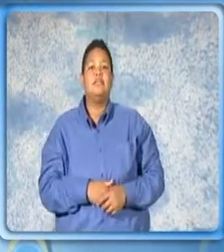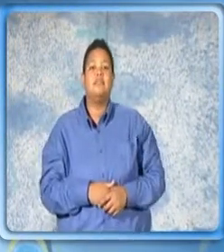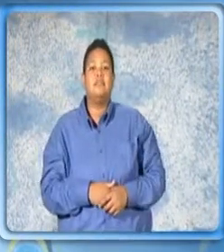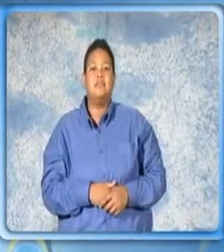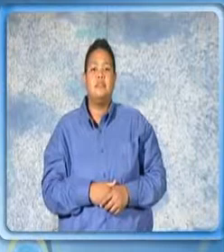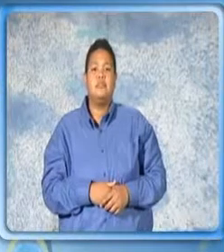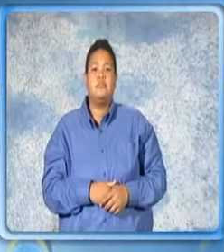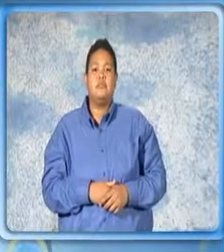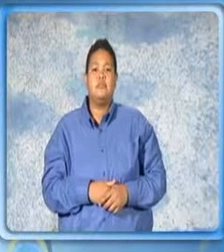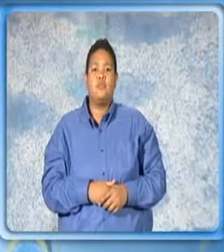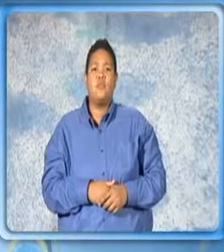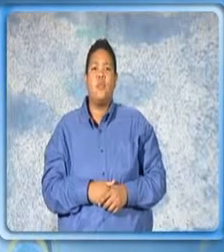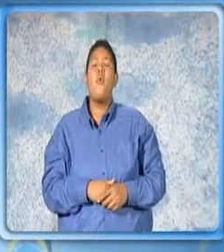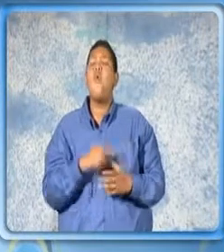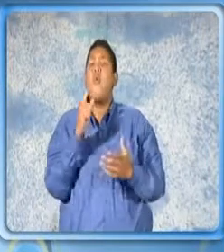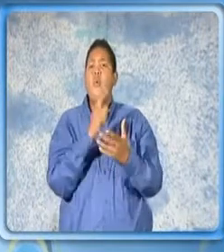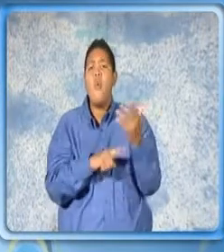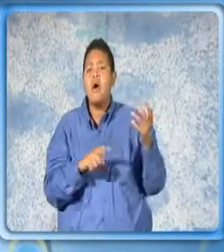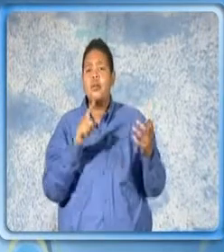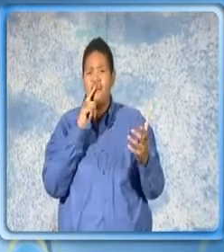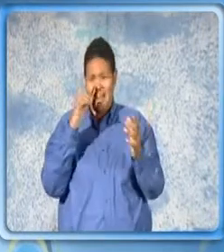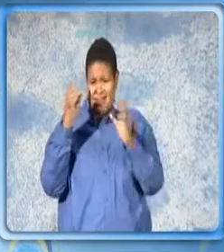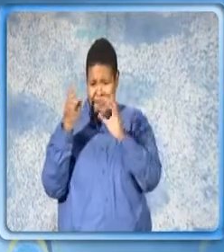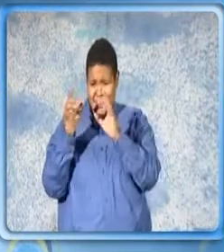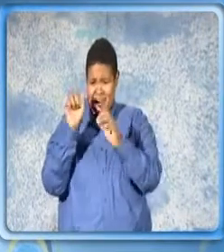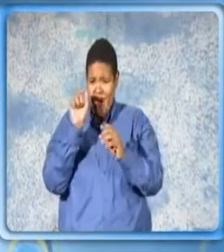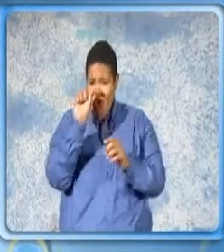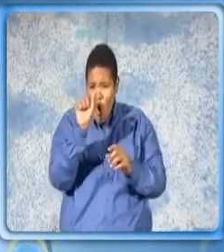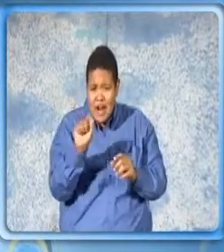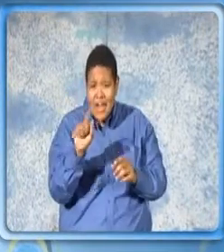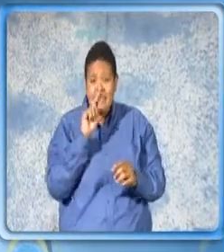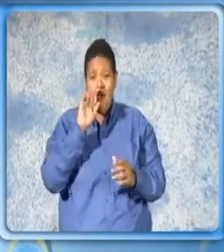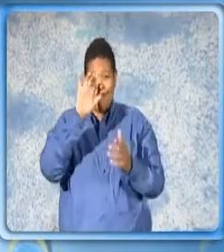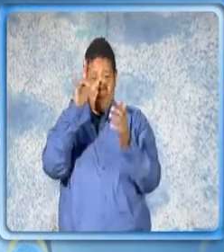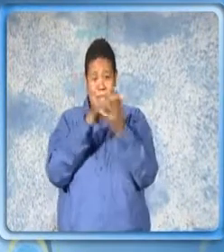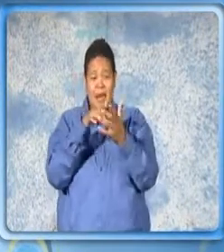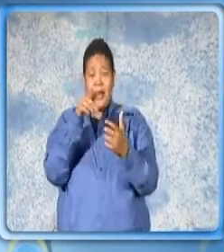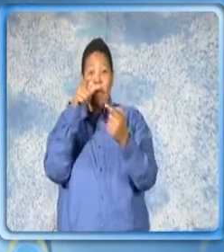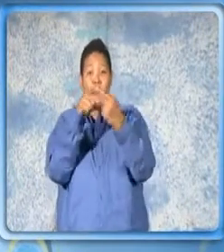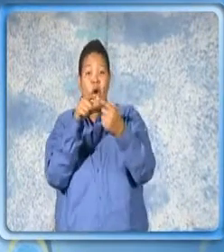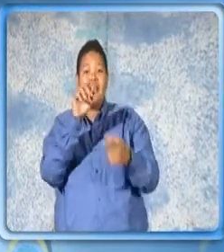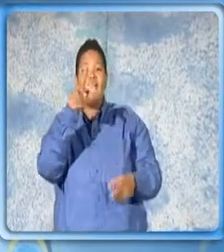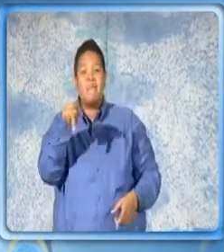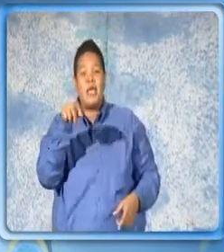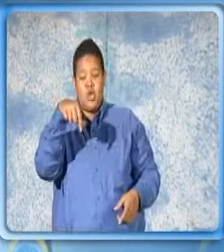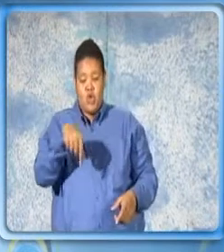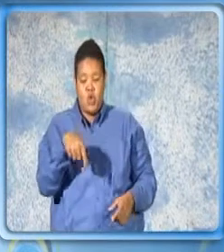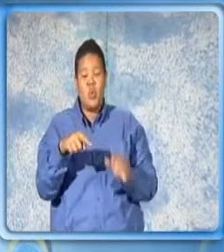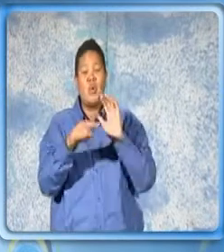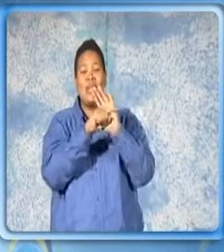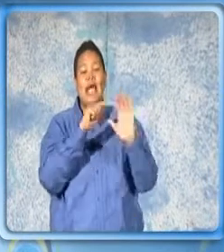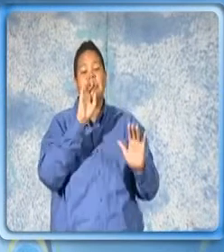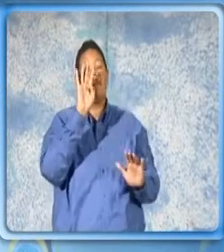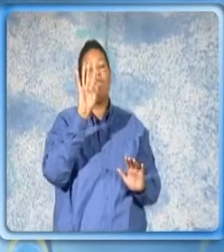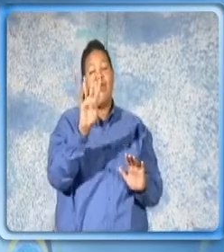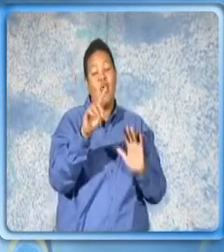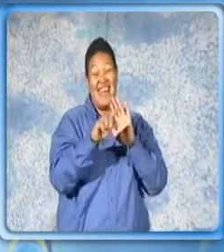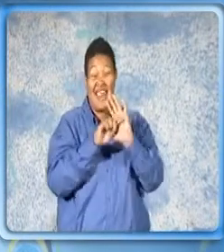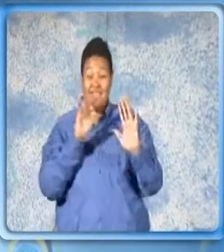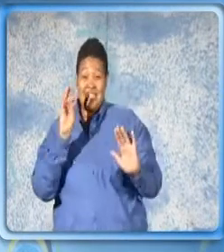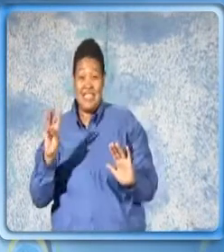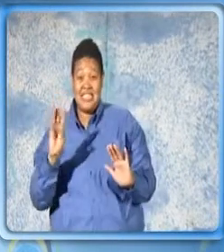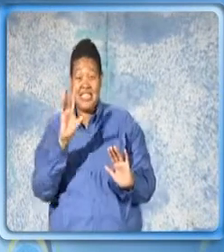So then, what would be the coordinates of the midpoint of PQ with coordinates -4, -6,